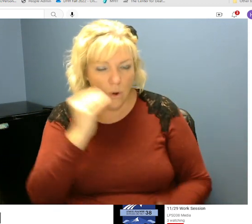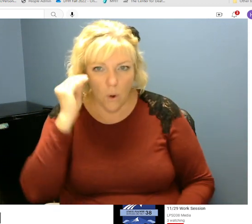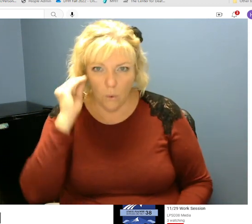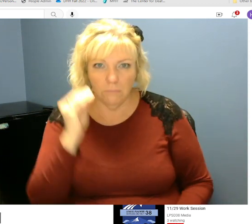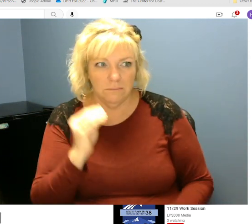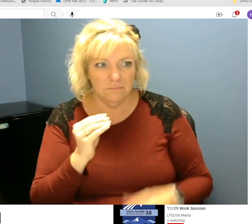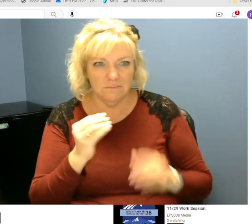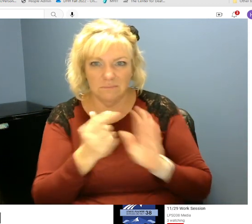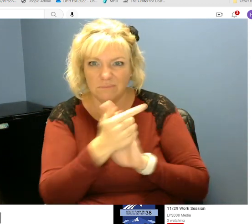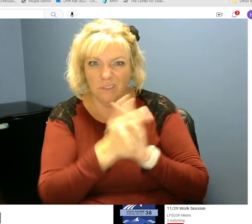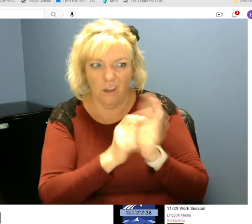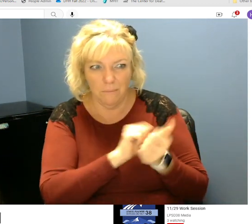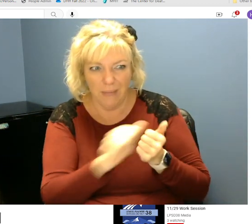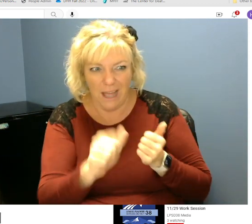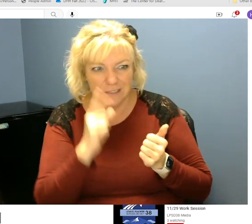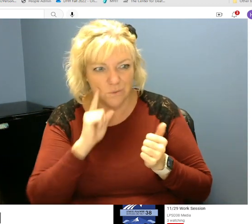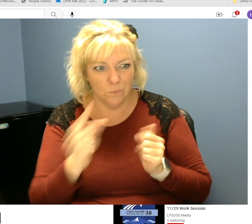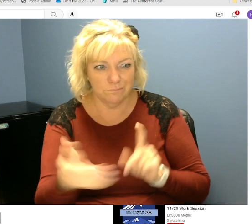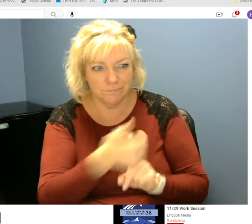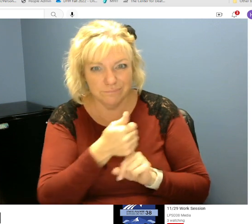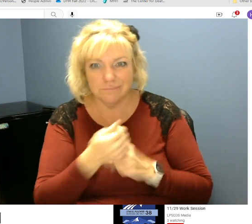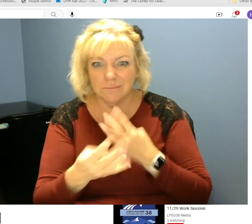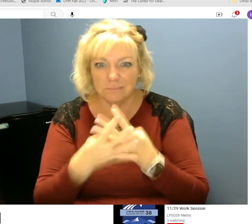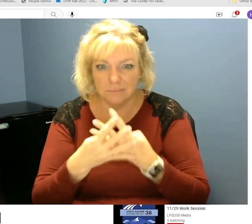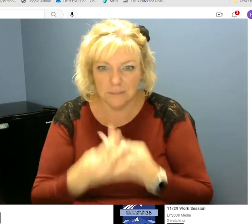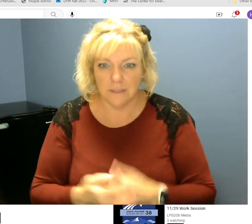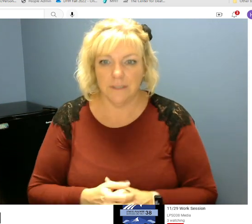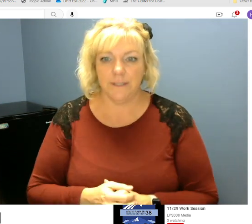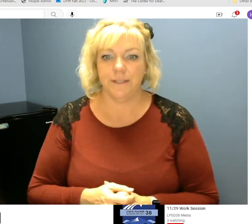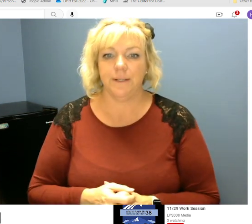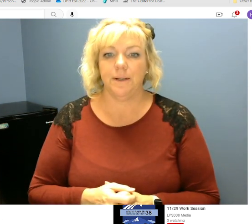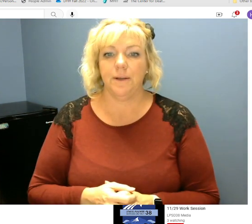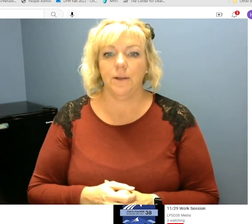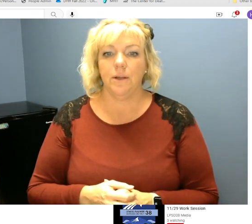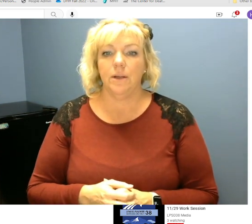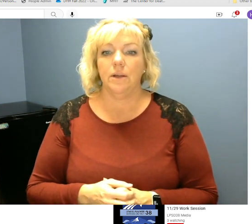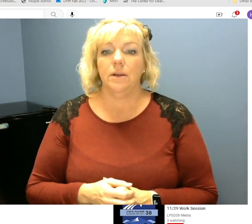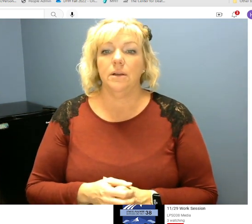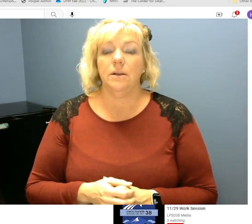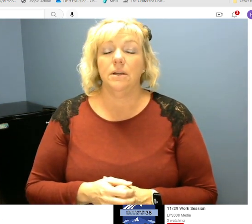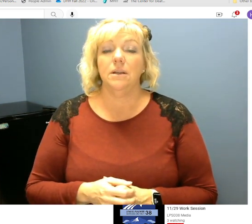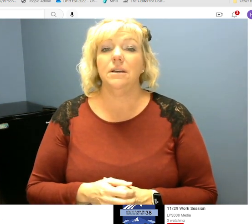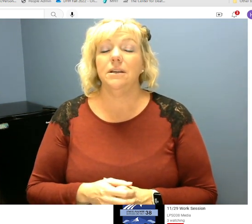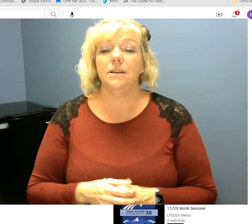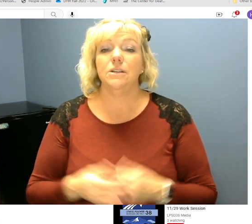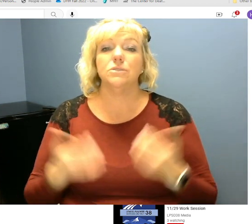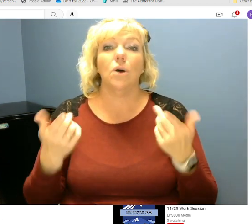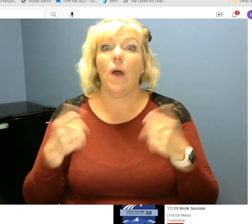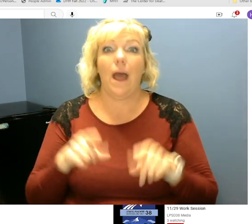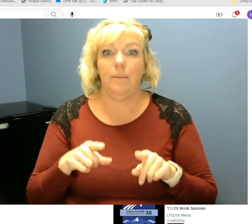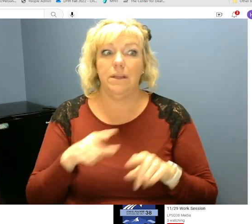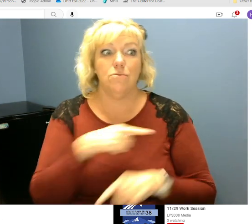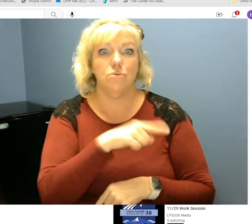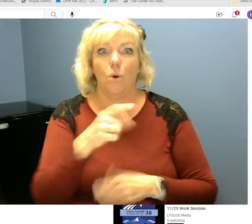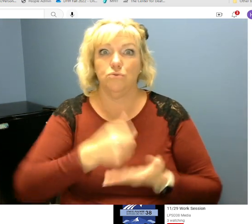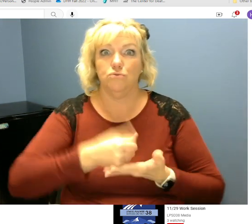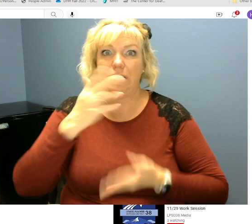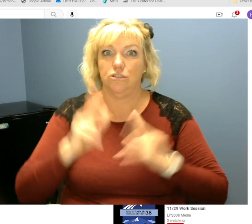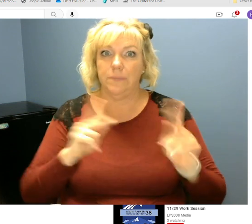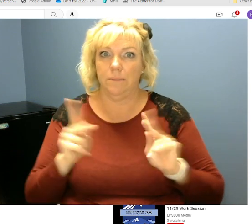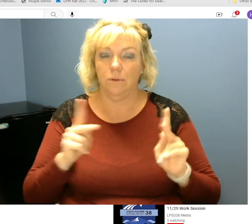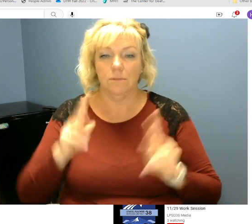Johnson said he was going to target those wealthy landowners, but ends up giving out over 14,000 presidential pardons. So